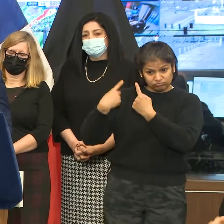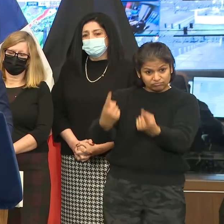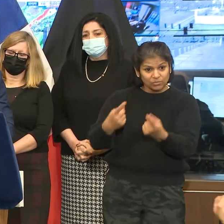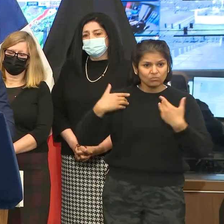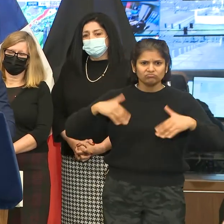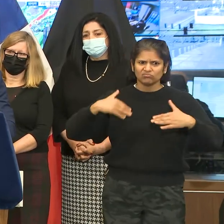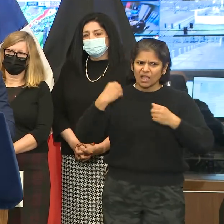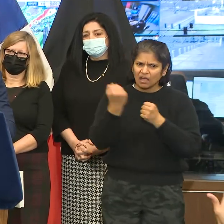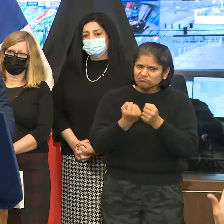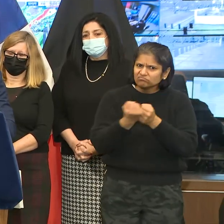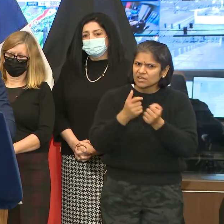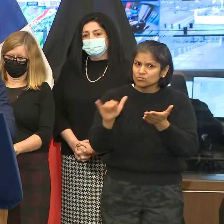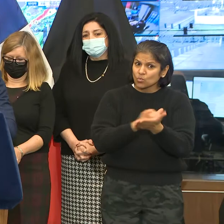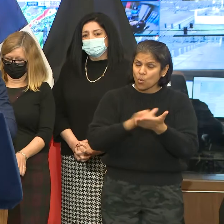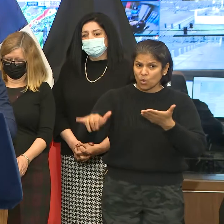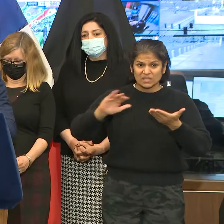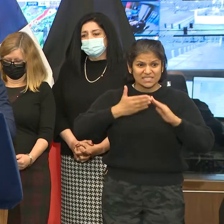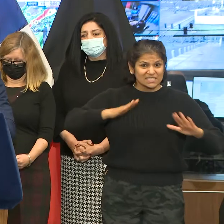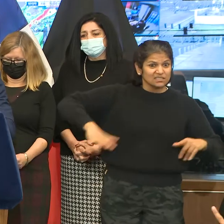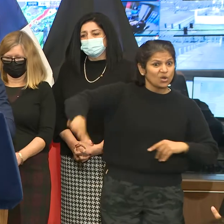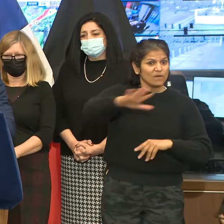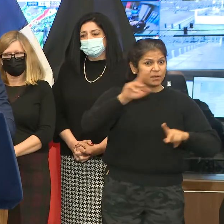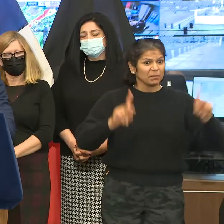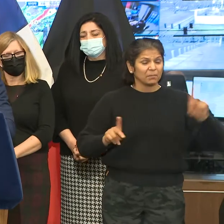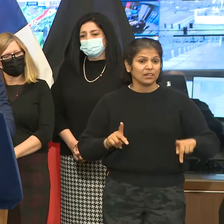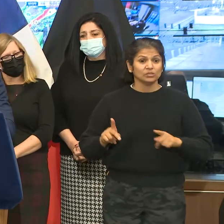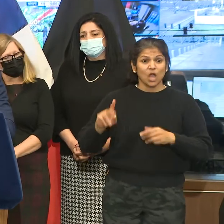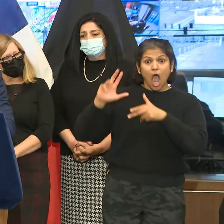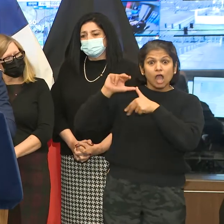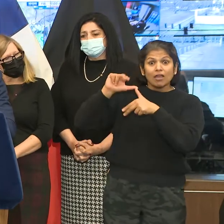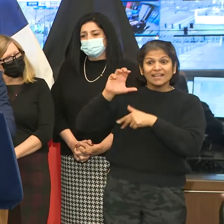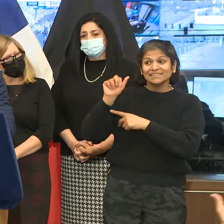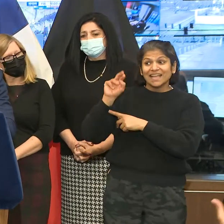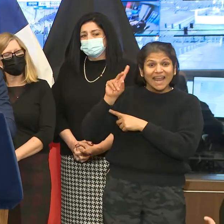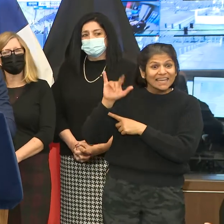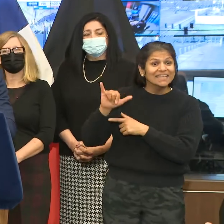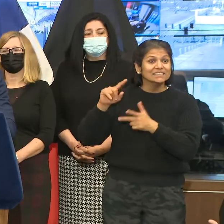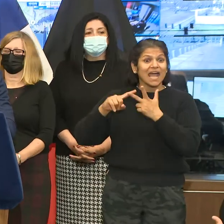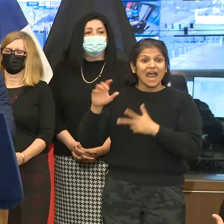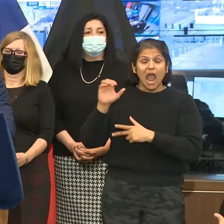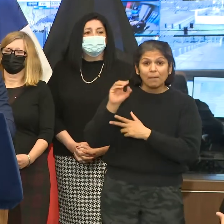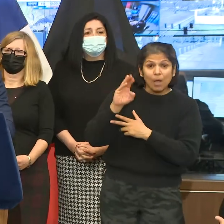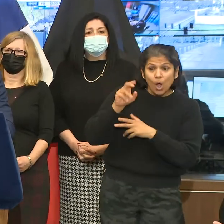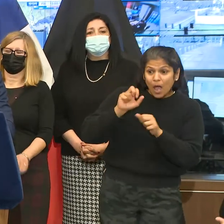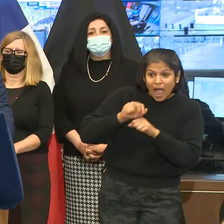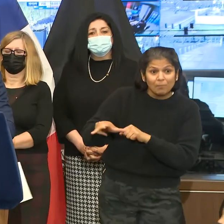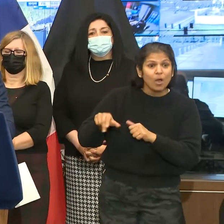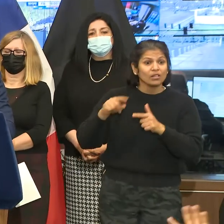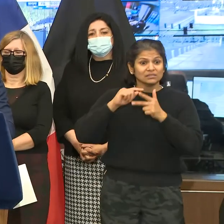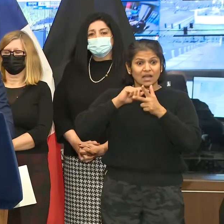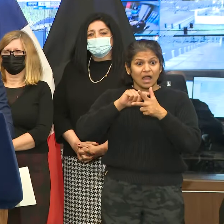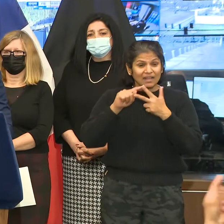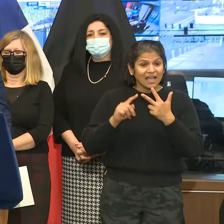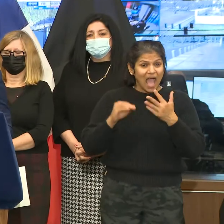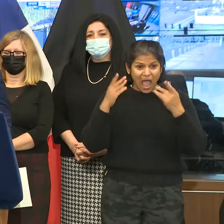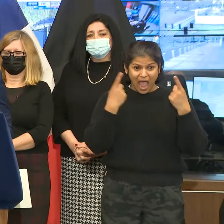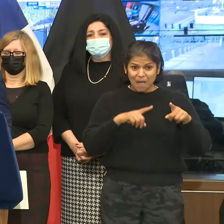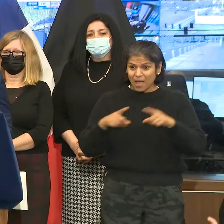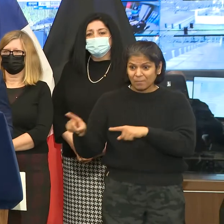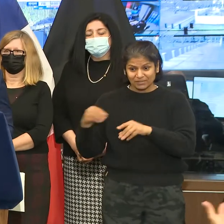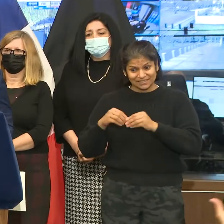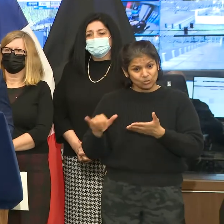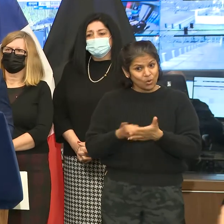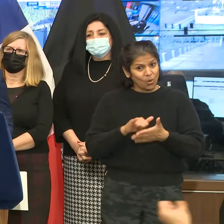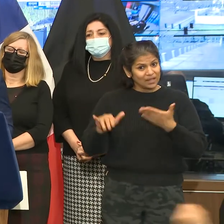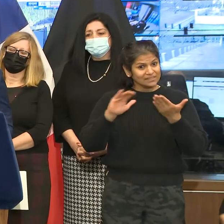2013 blackout, Hurricane Sandy, Ebola. Many people forgot about Ebola and what it did to our city. Blizzards,